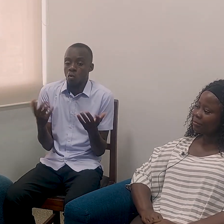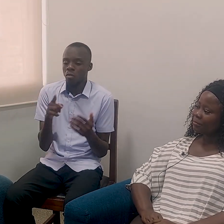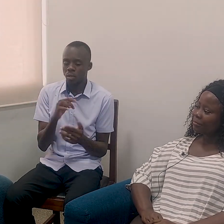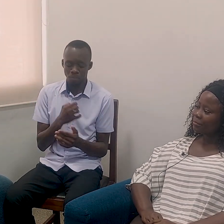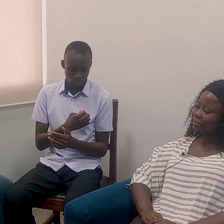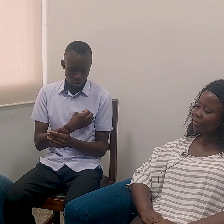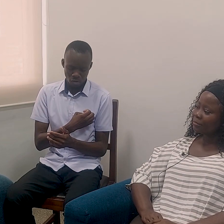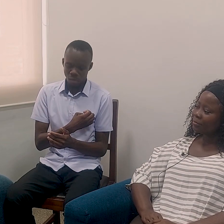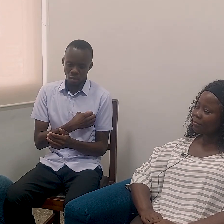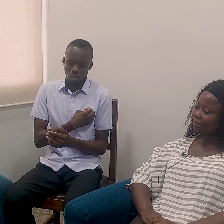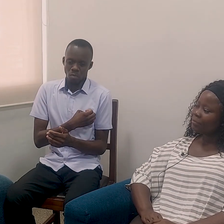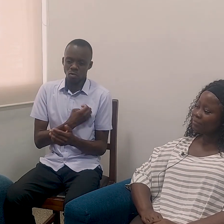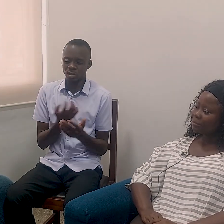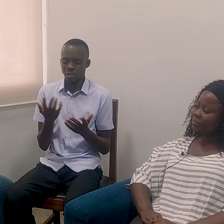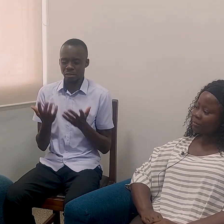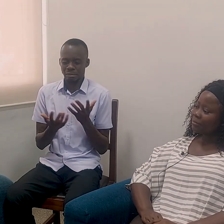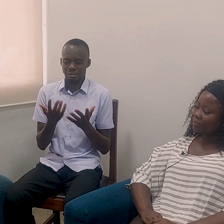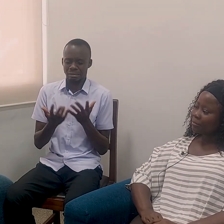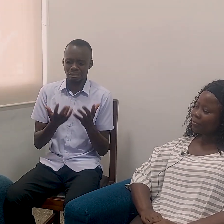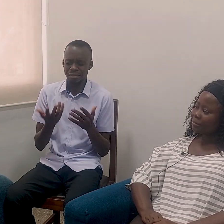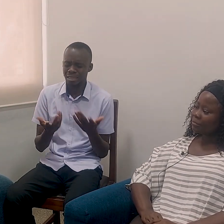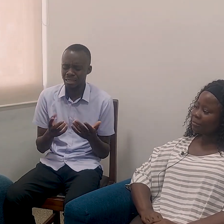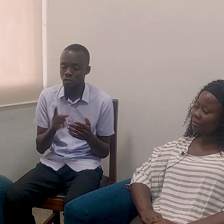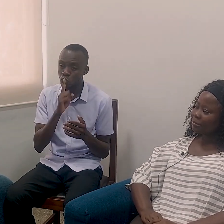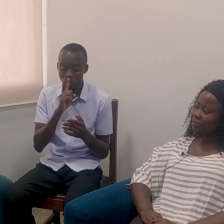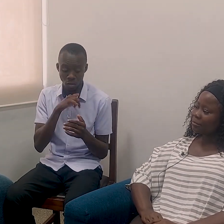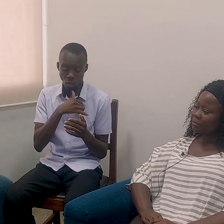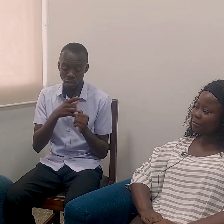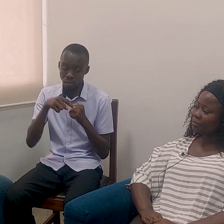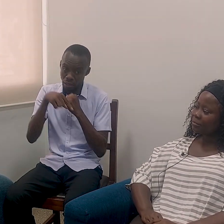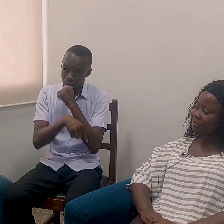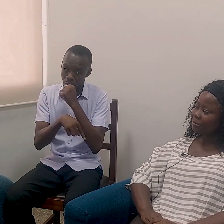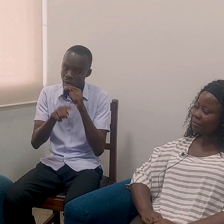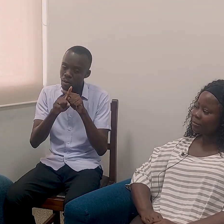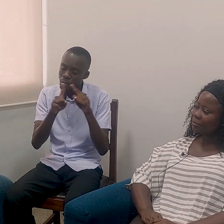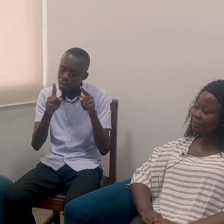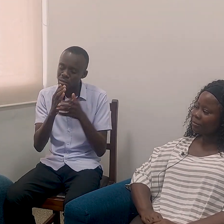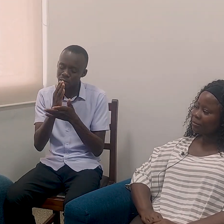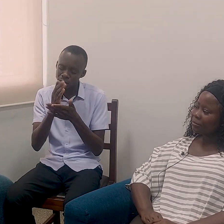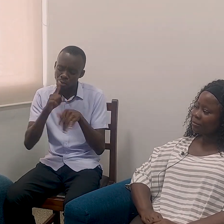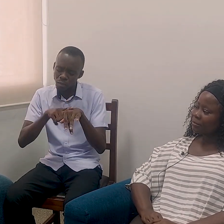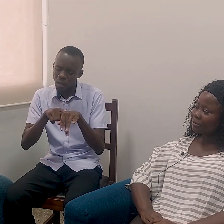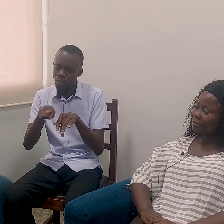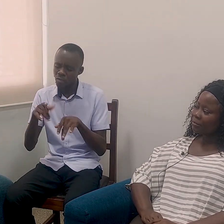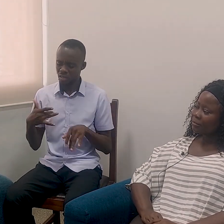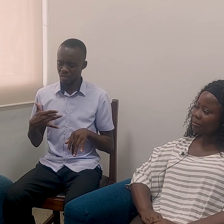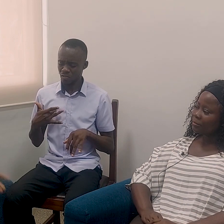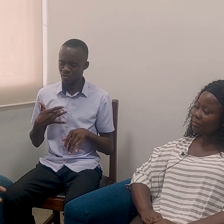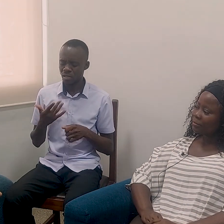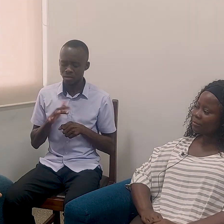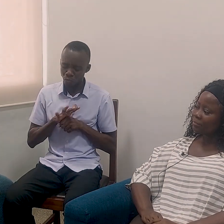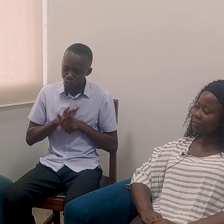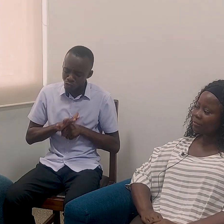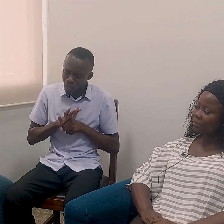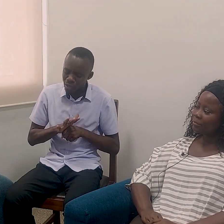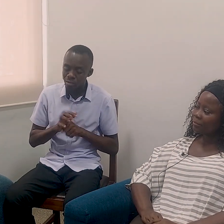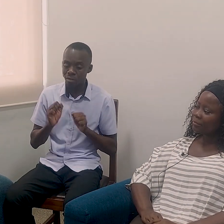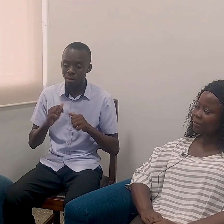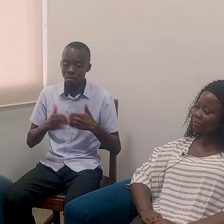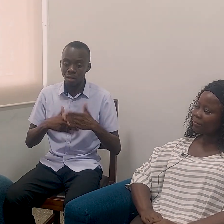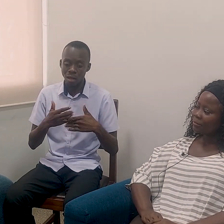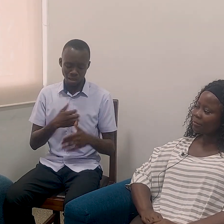emotional blunting. That's actually a very severe one, but something that sometimes you might feel like stress can even lead to that as